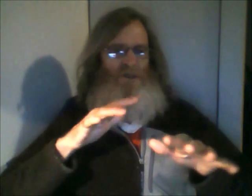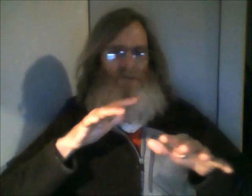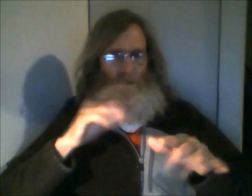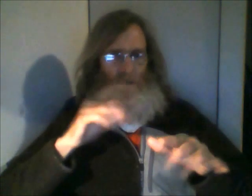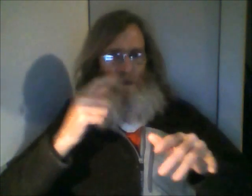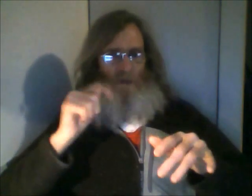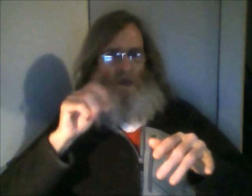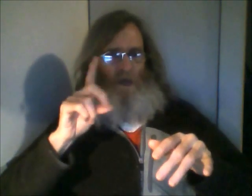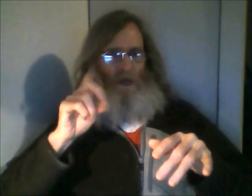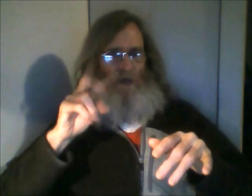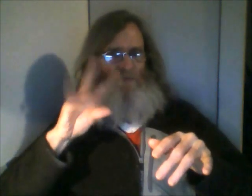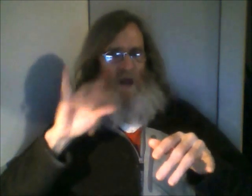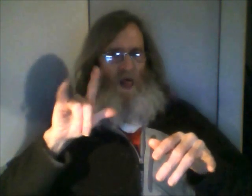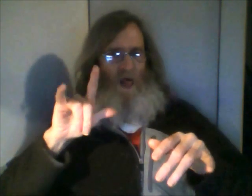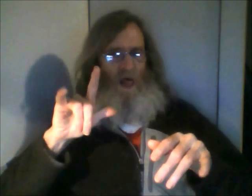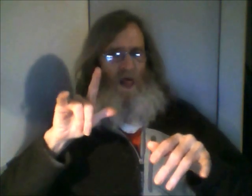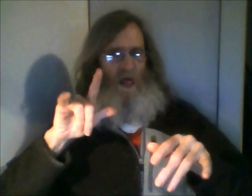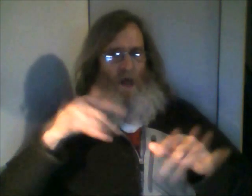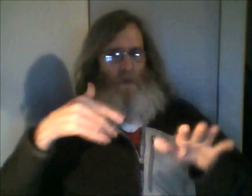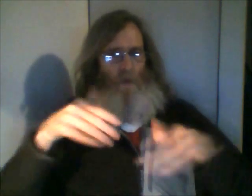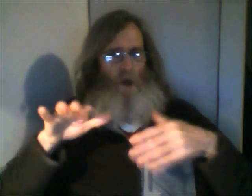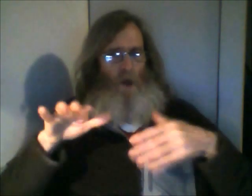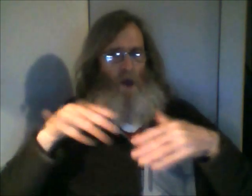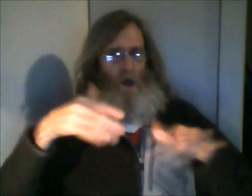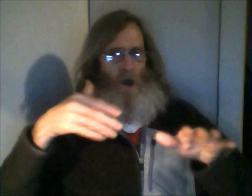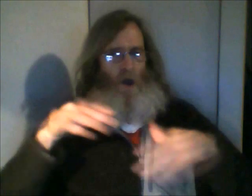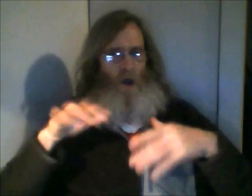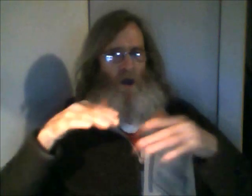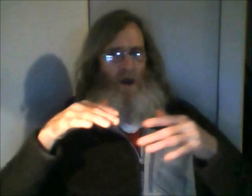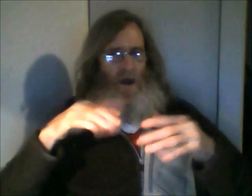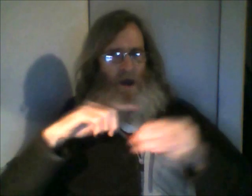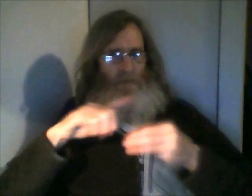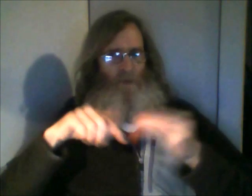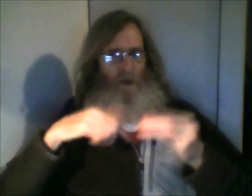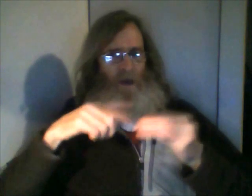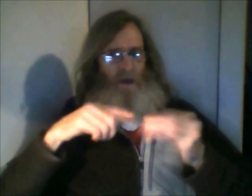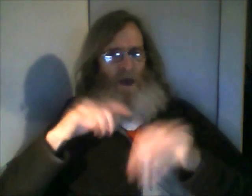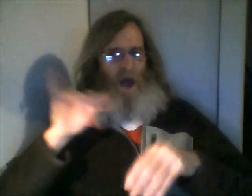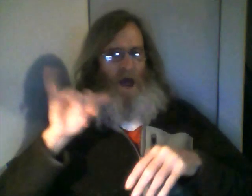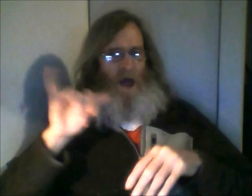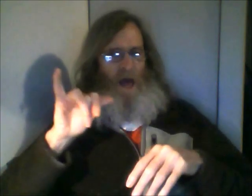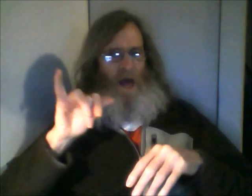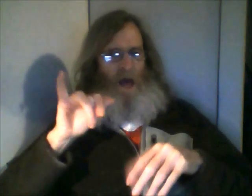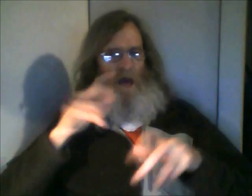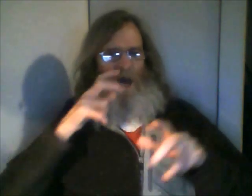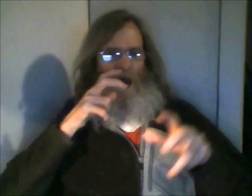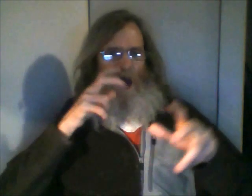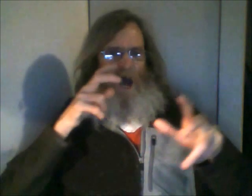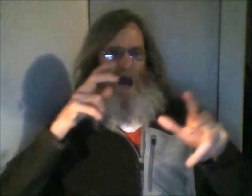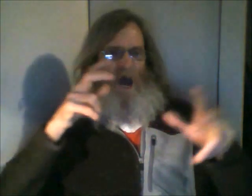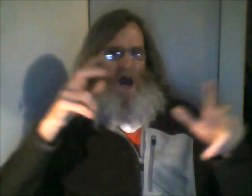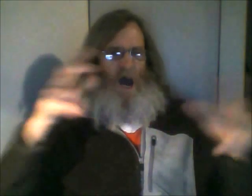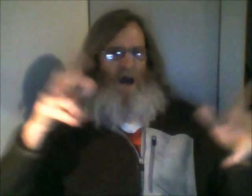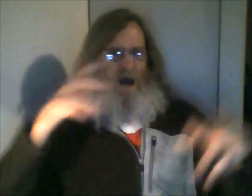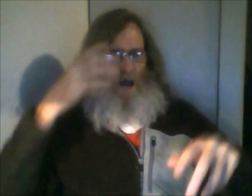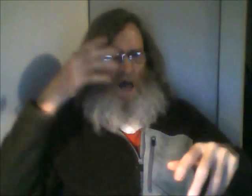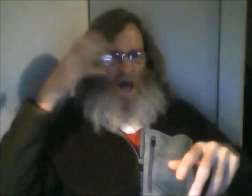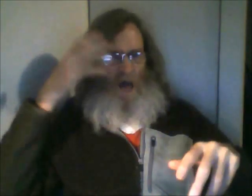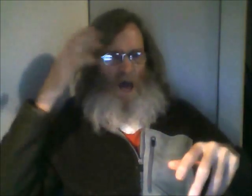Introducing the first ever Infinity QX30. Infinity, the power of drive. Intact Insurance